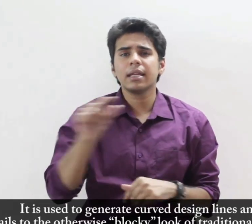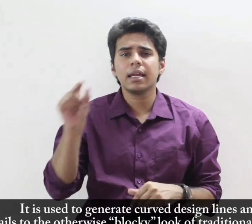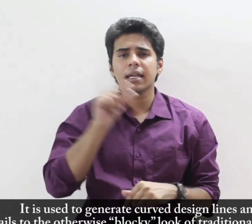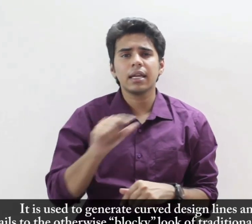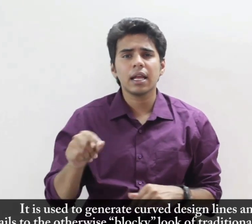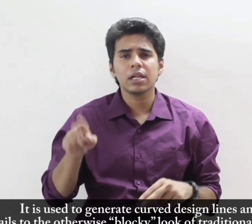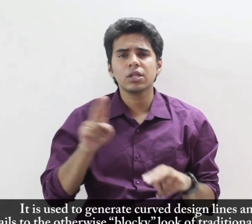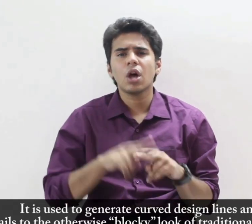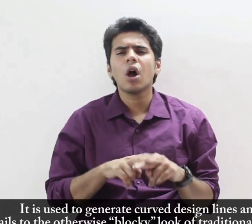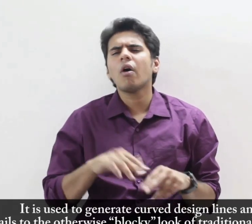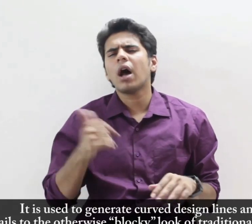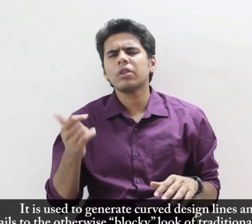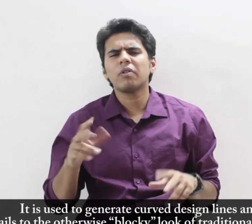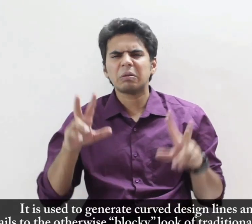stitch.